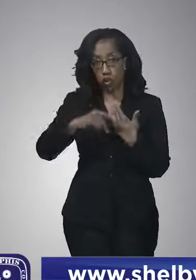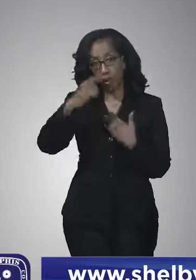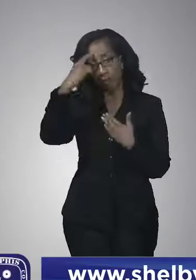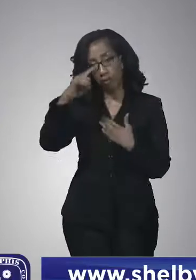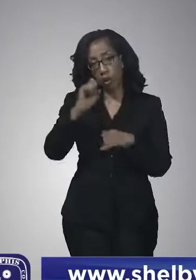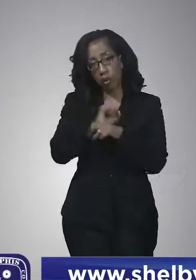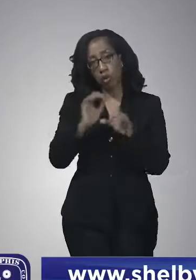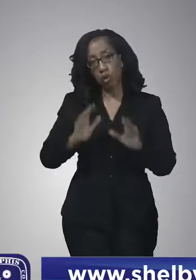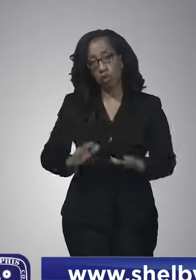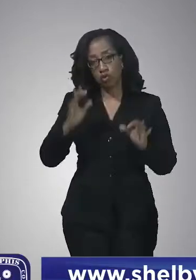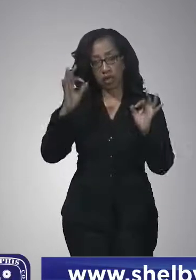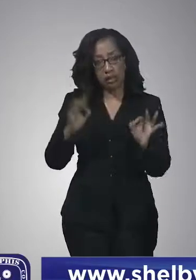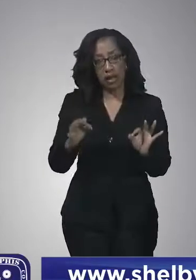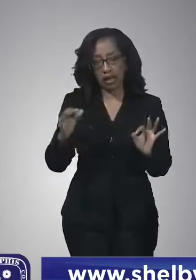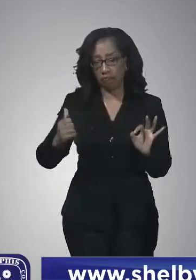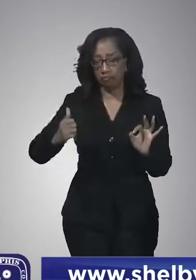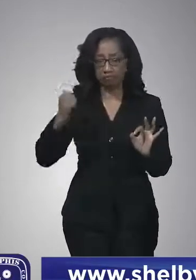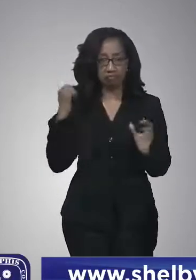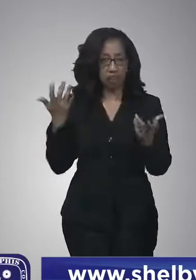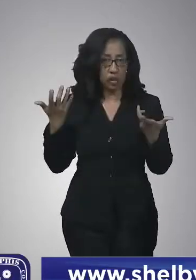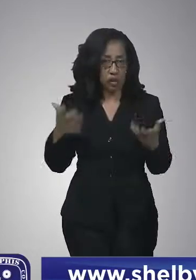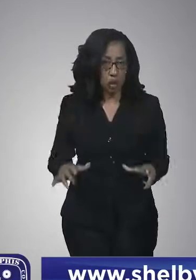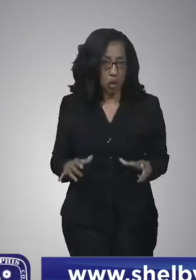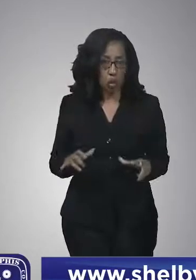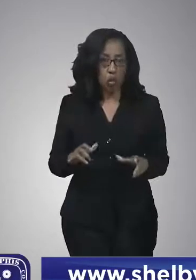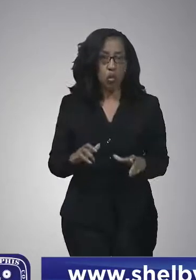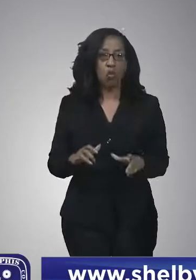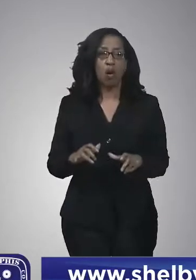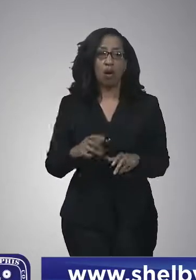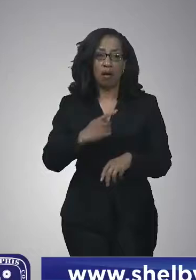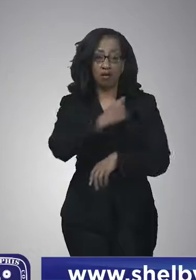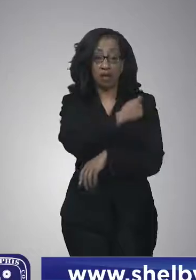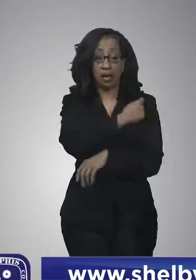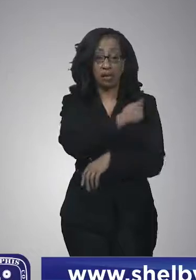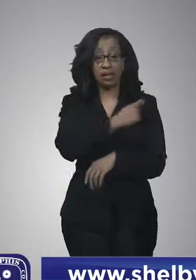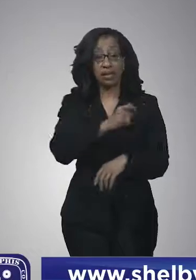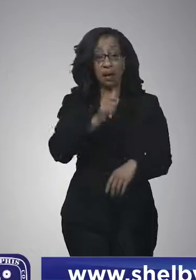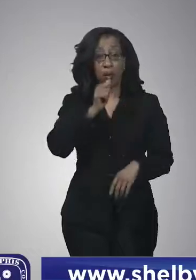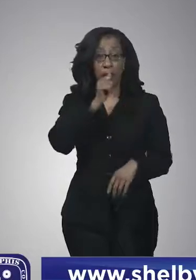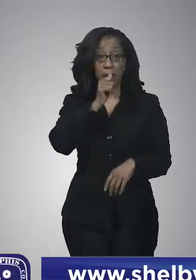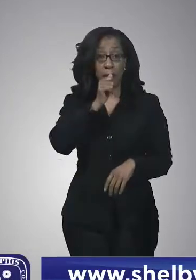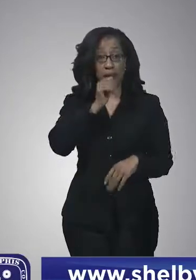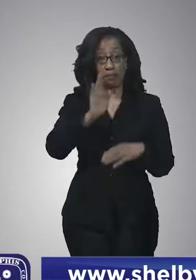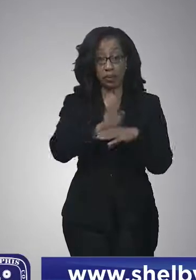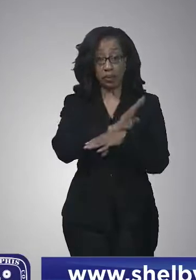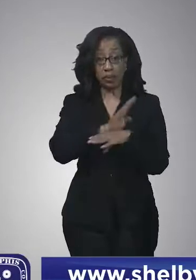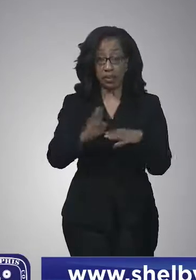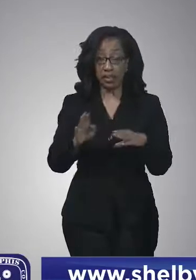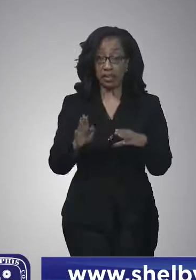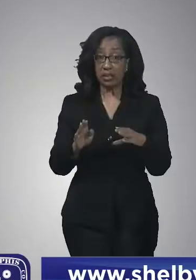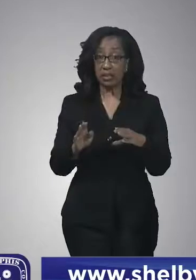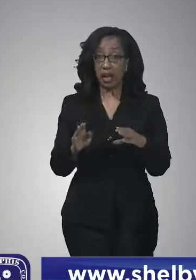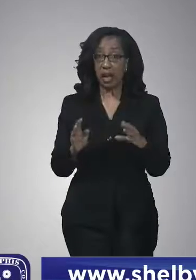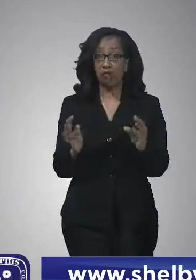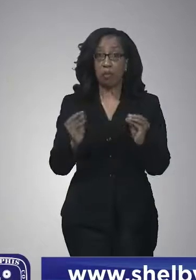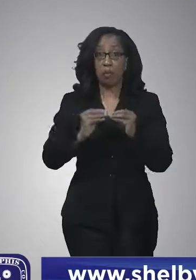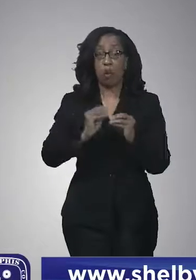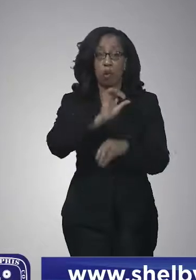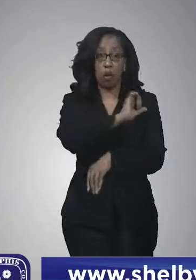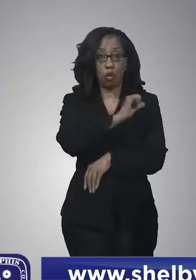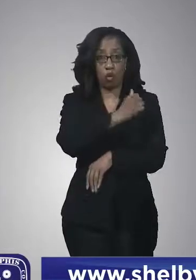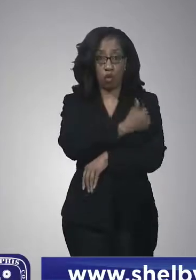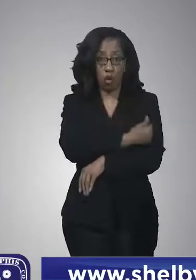choose not to vaccinate. Now, of course, with private businesses, they have a lot of leeway in what they can mandate as a condition